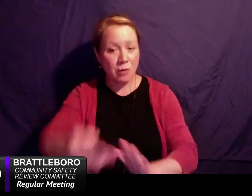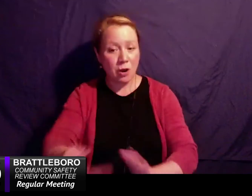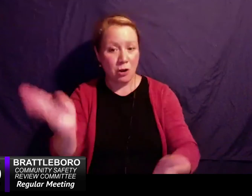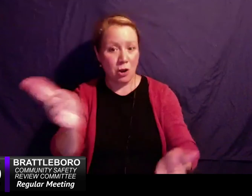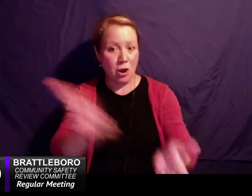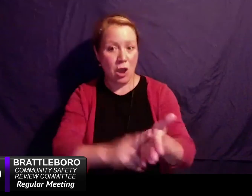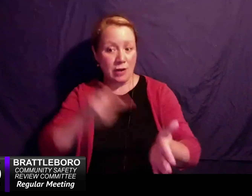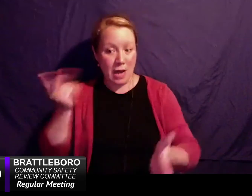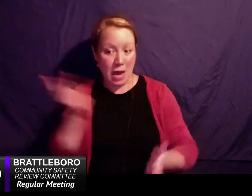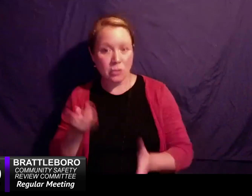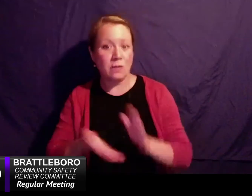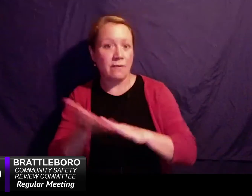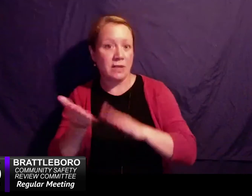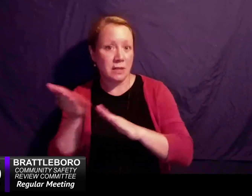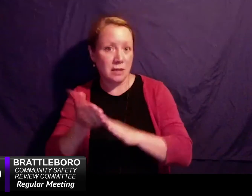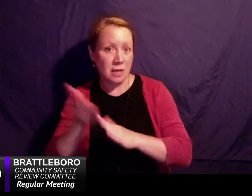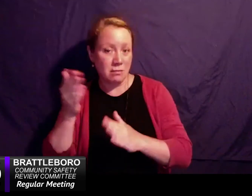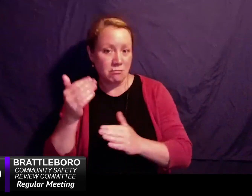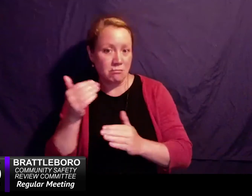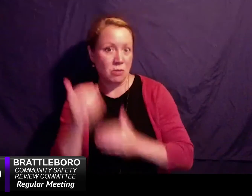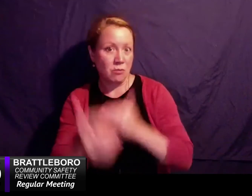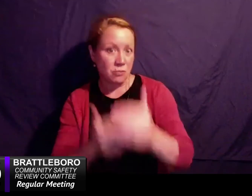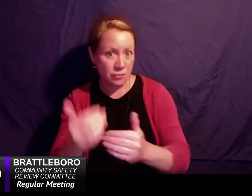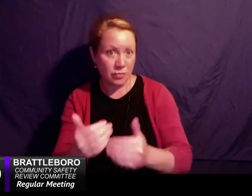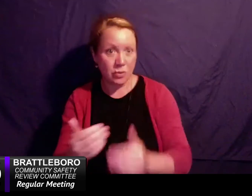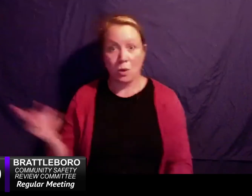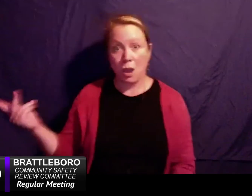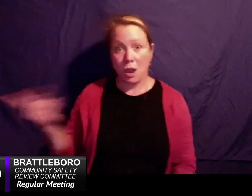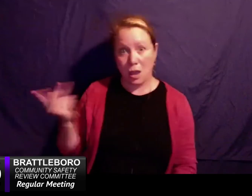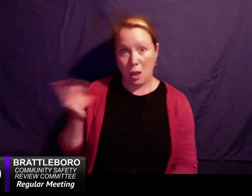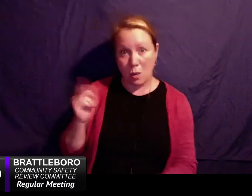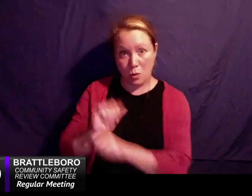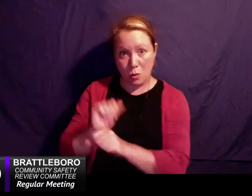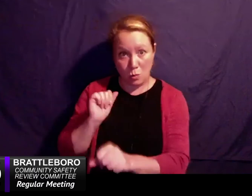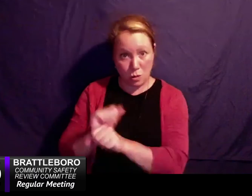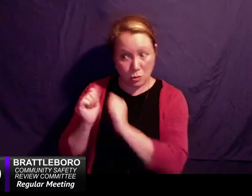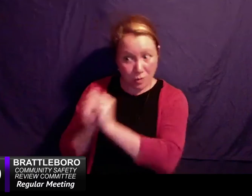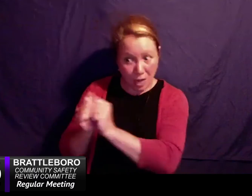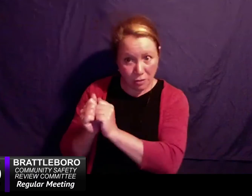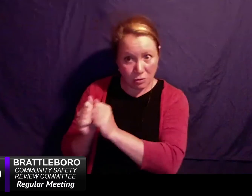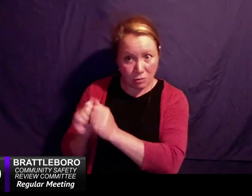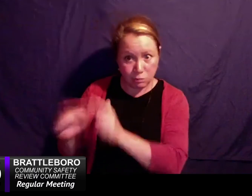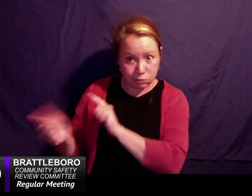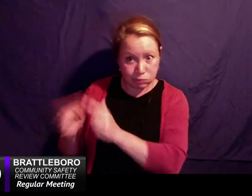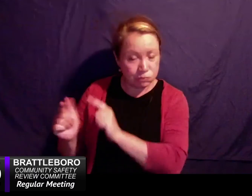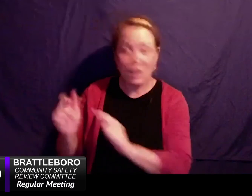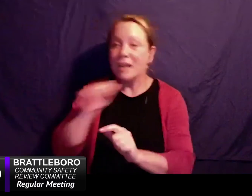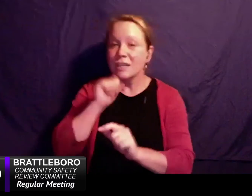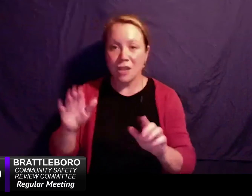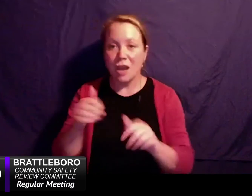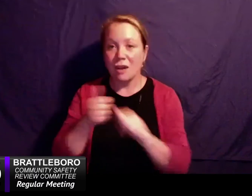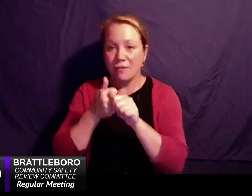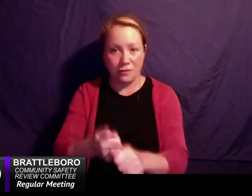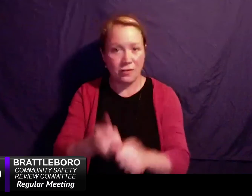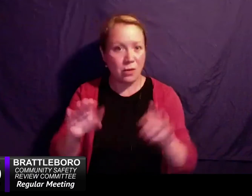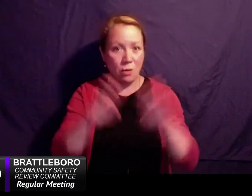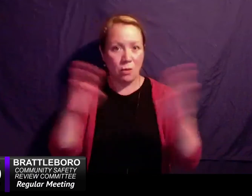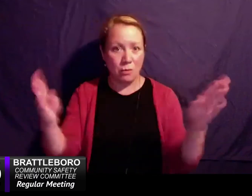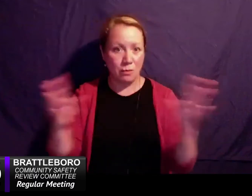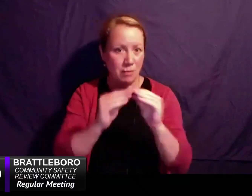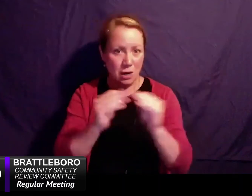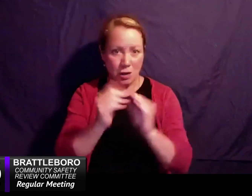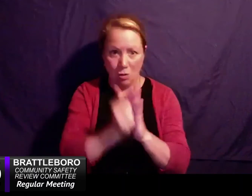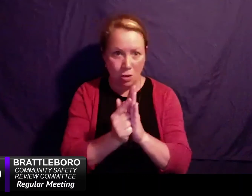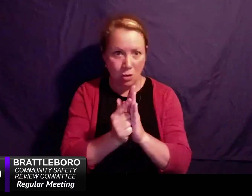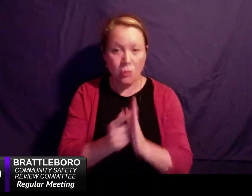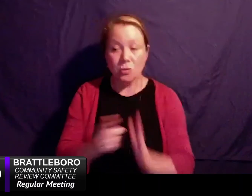process. So our work with each other is not subject to open meeting law. So we can send an email